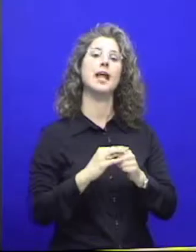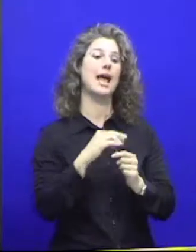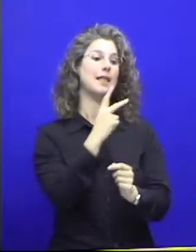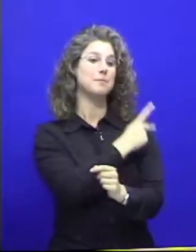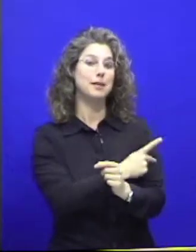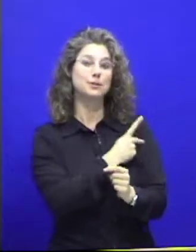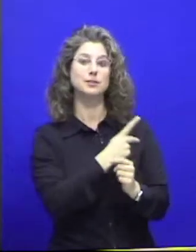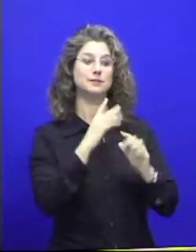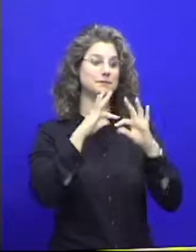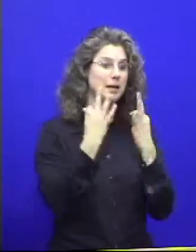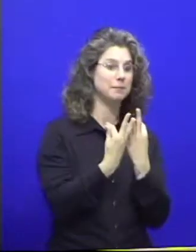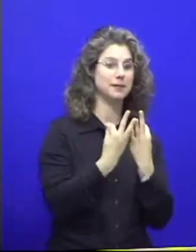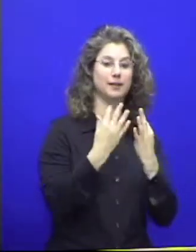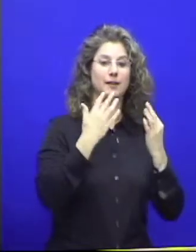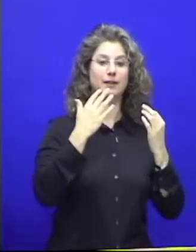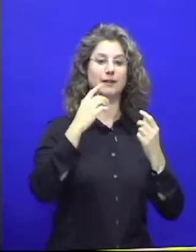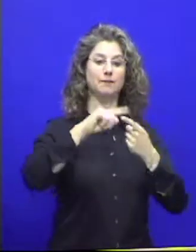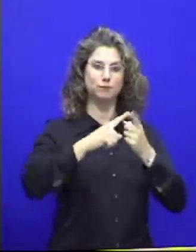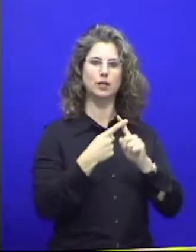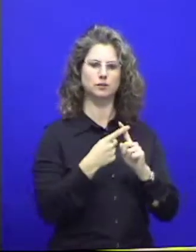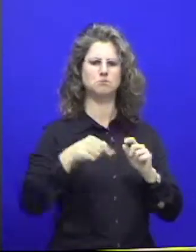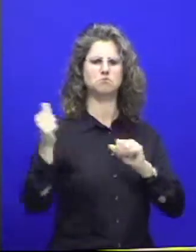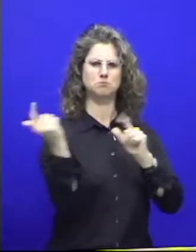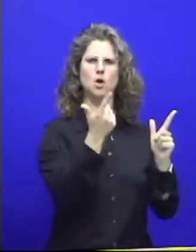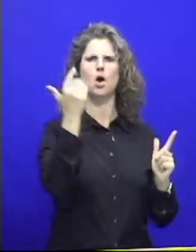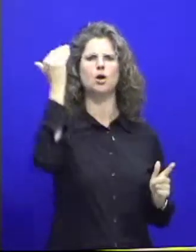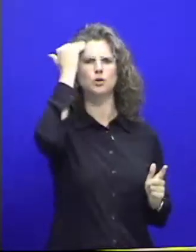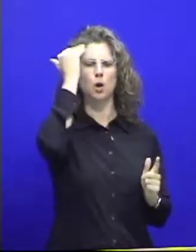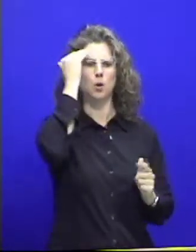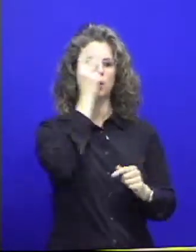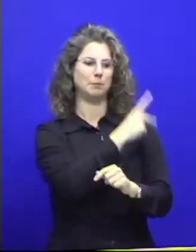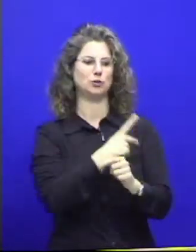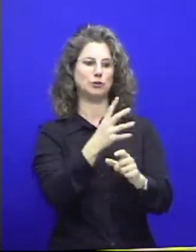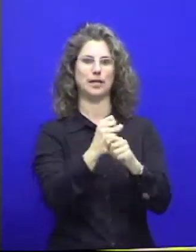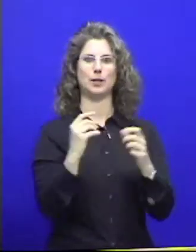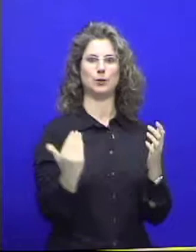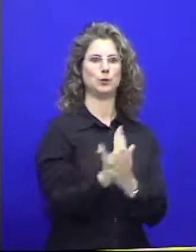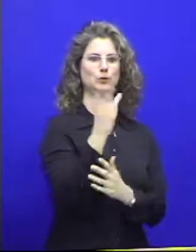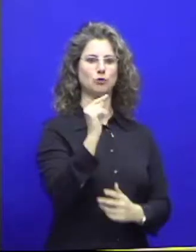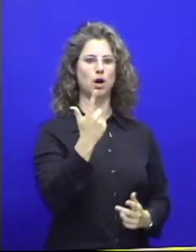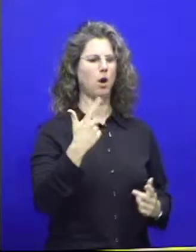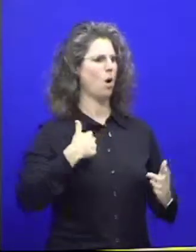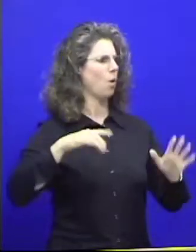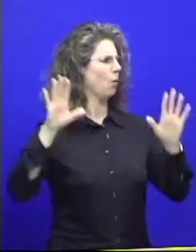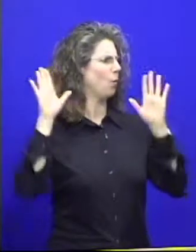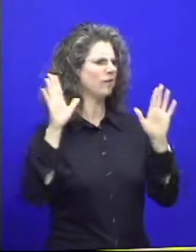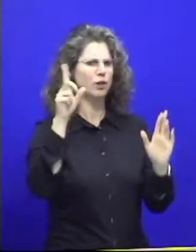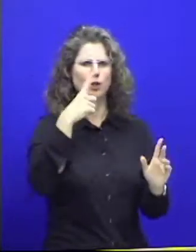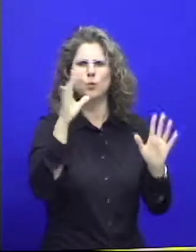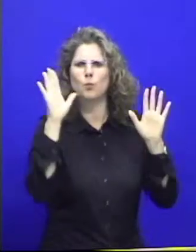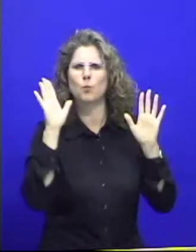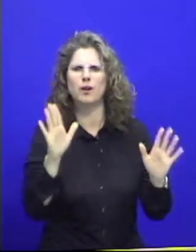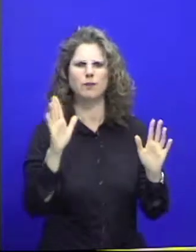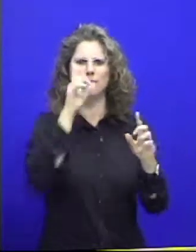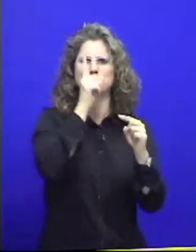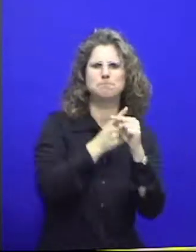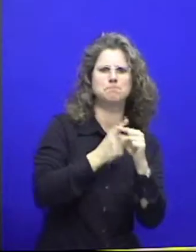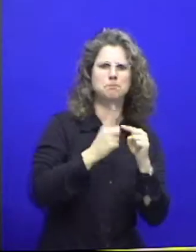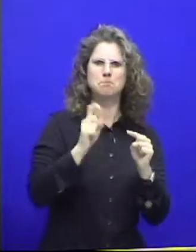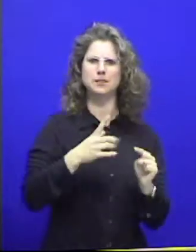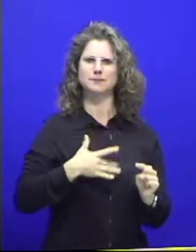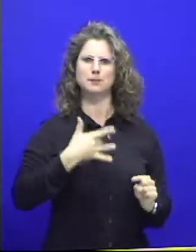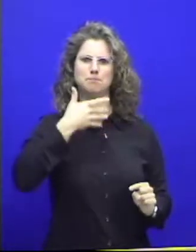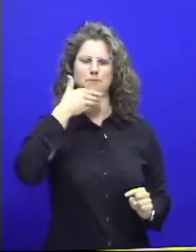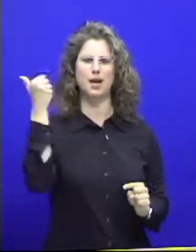family and friends, they all know the patient's getting this new drug. And they say, oh, this is wonderful, you look wonderful, you must feel